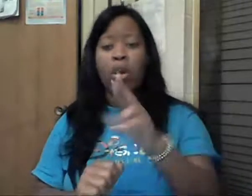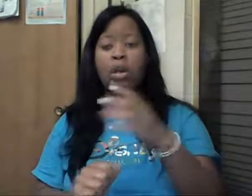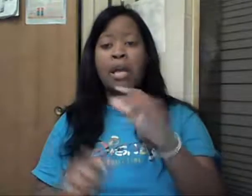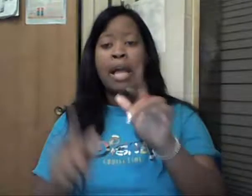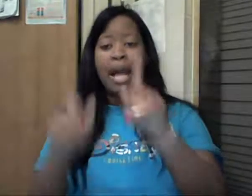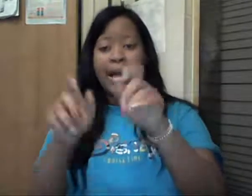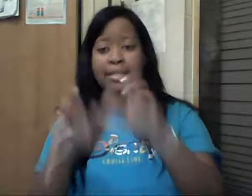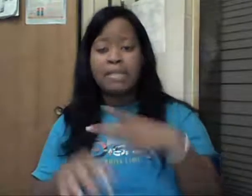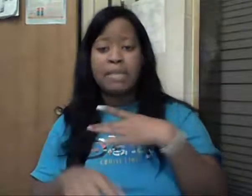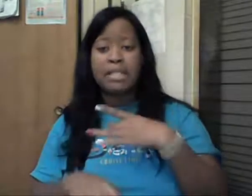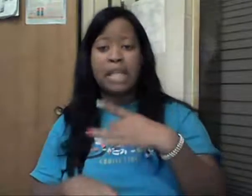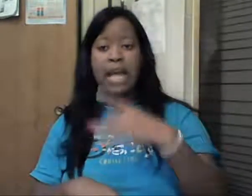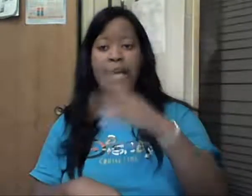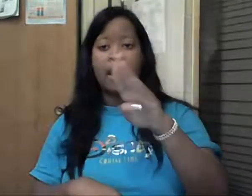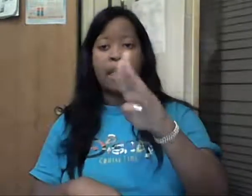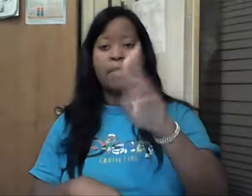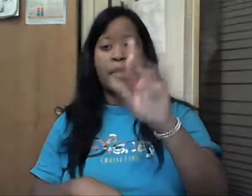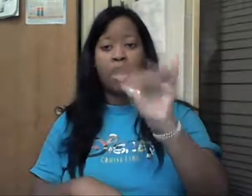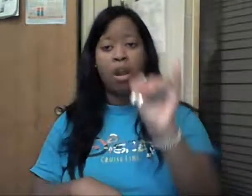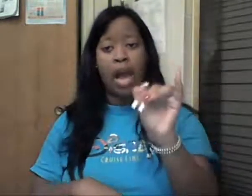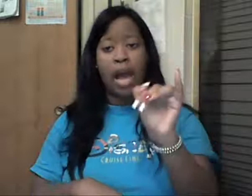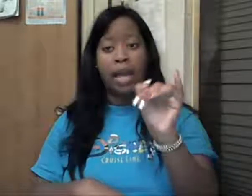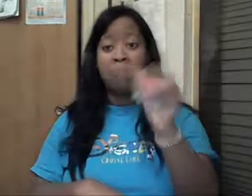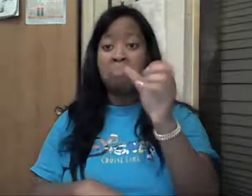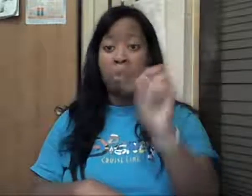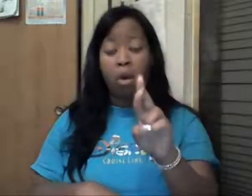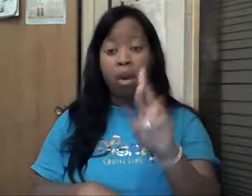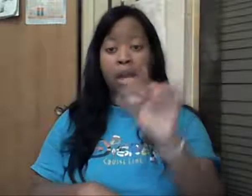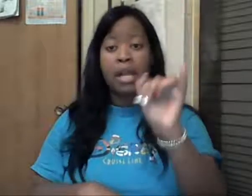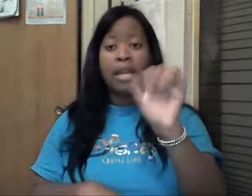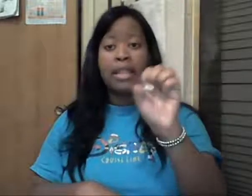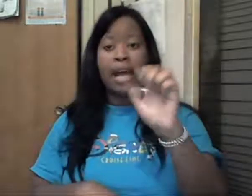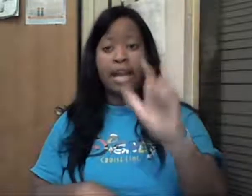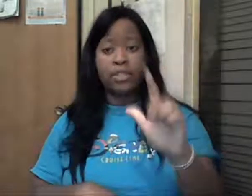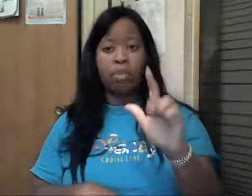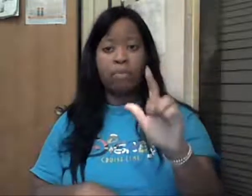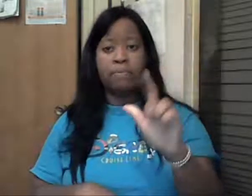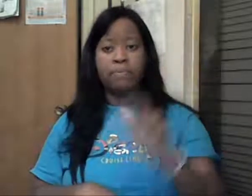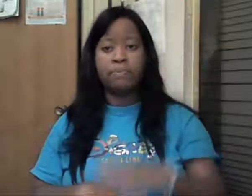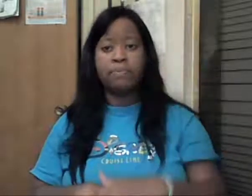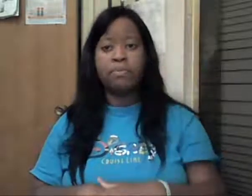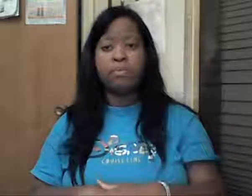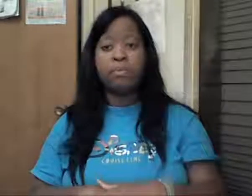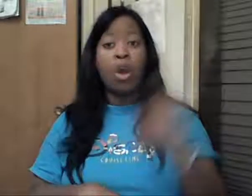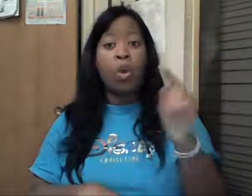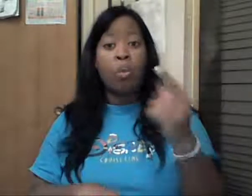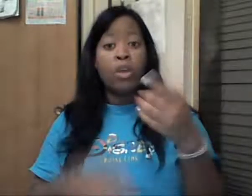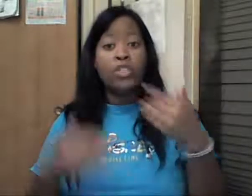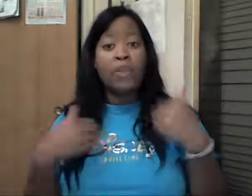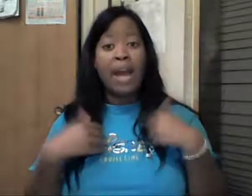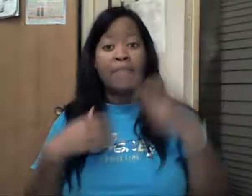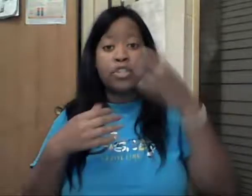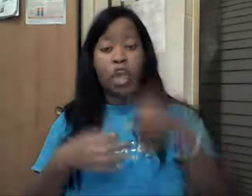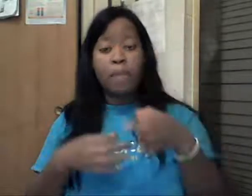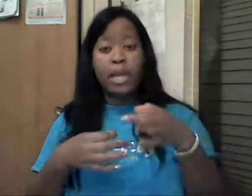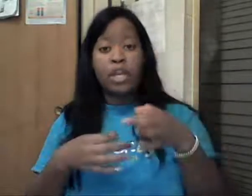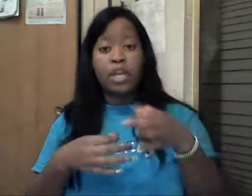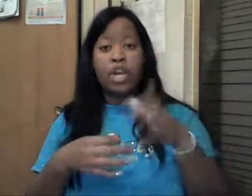or assessments like the BRI or the ISOL. Once you have determined